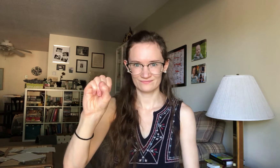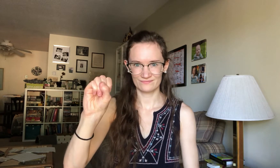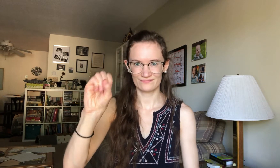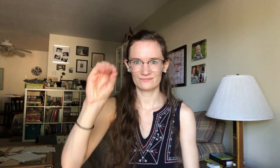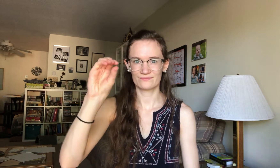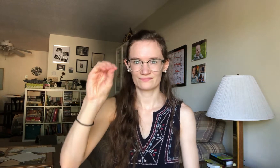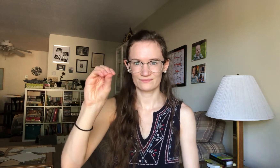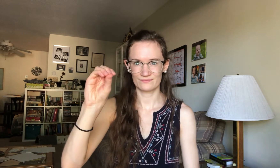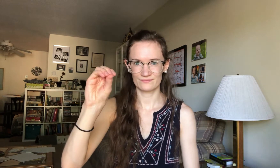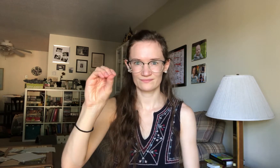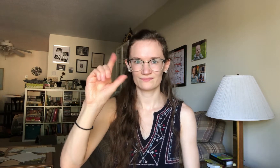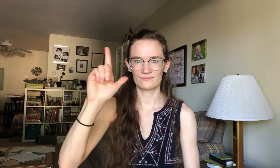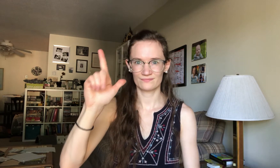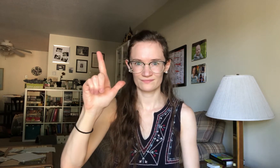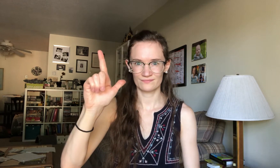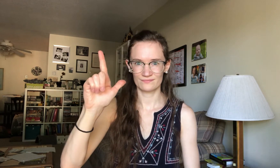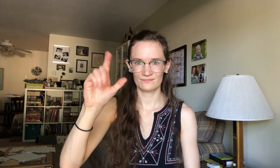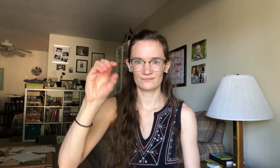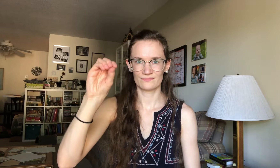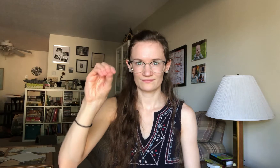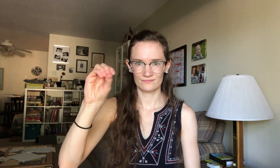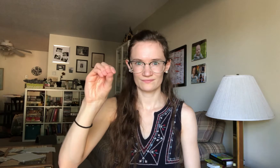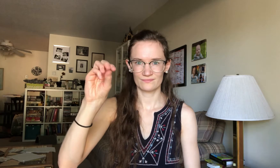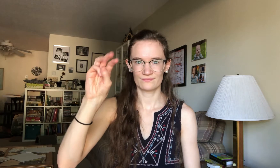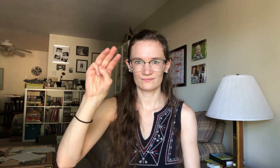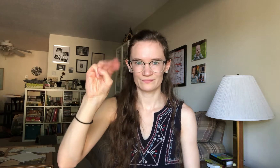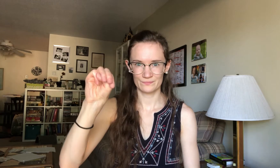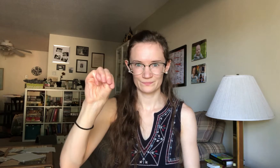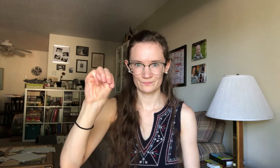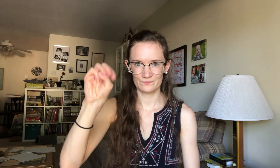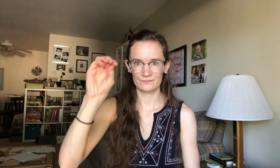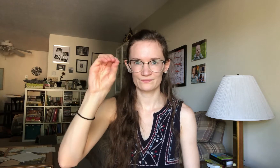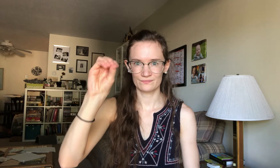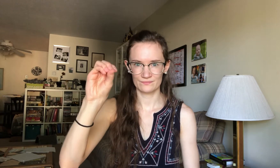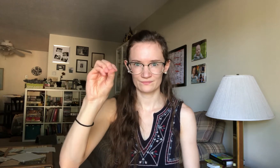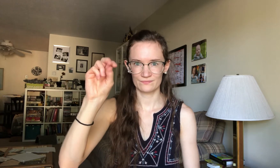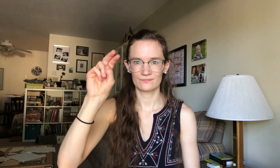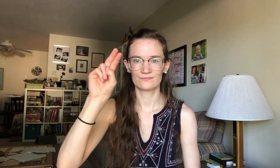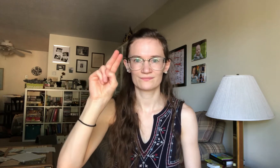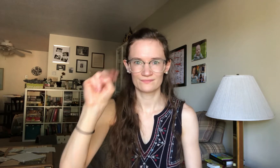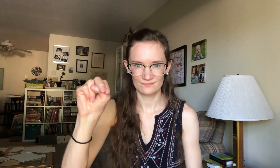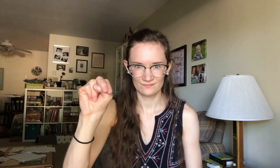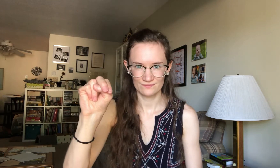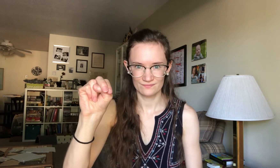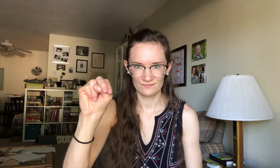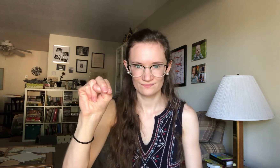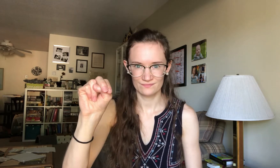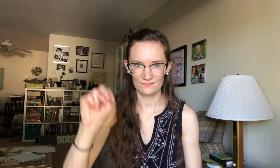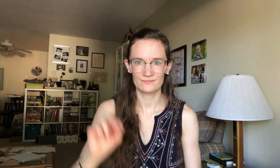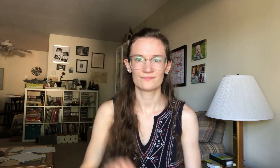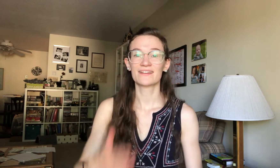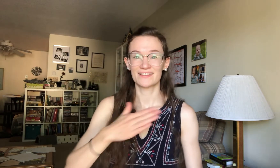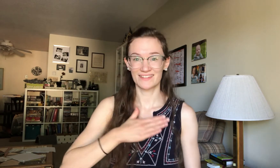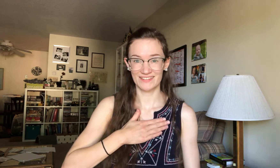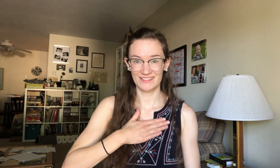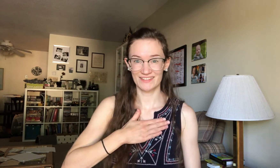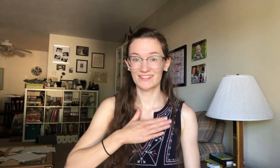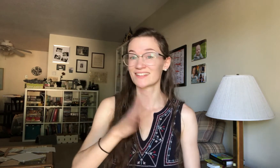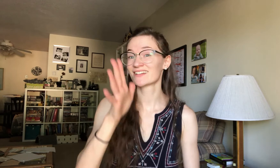my intro with fingerspelling my name or Solomon's name, you would probably laugh. You think by now I would be a lot quicker at it, and I